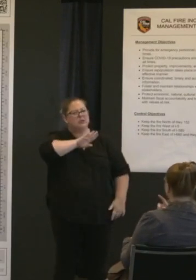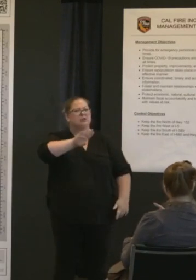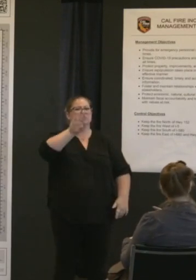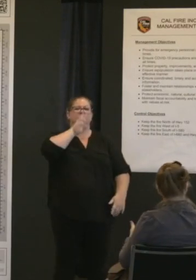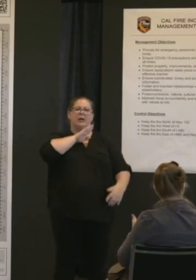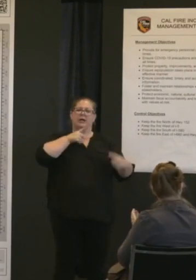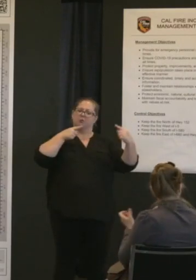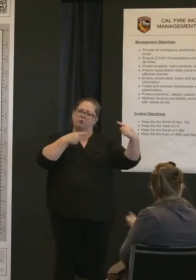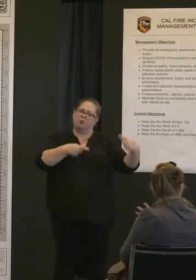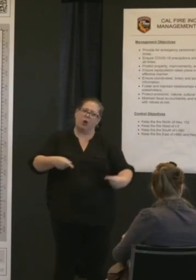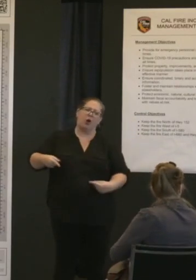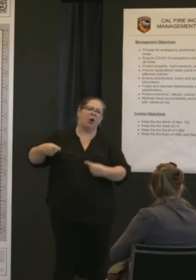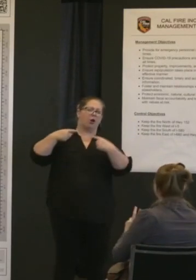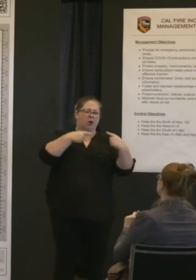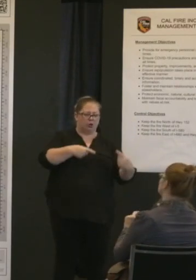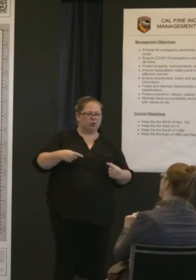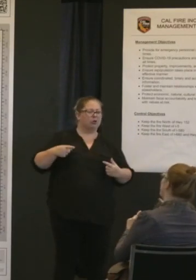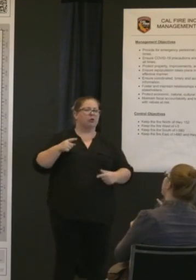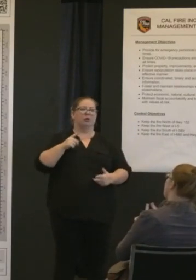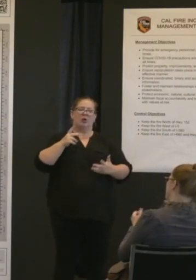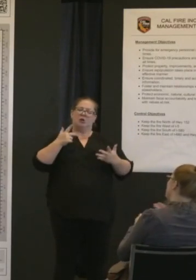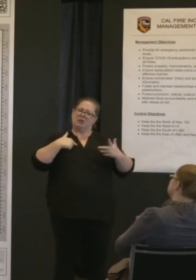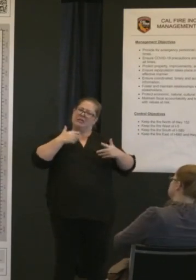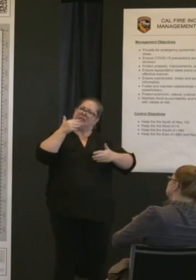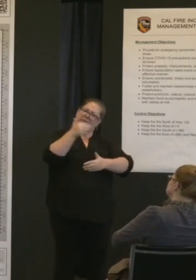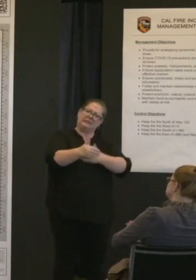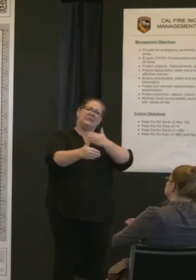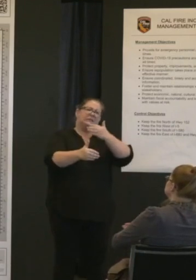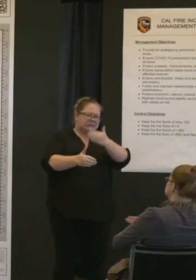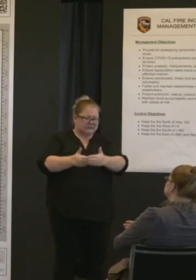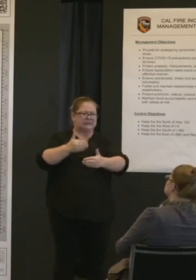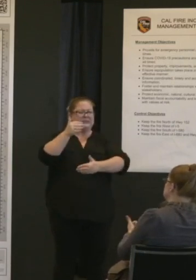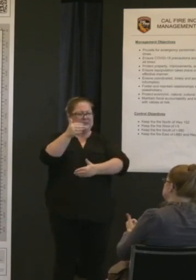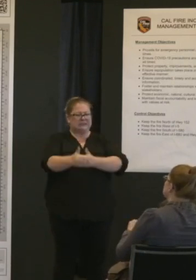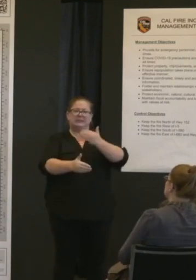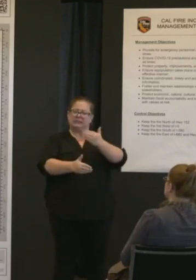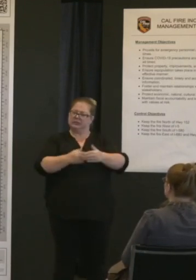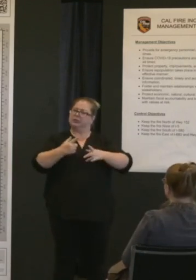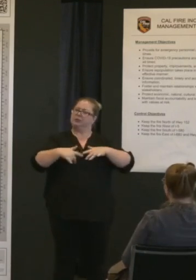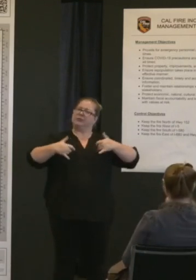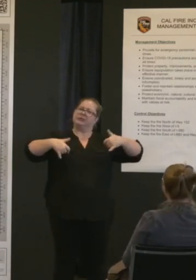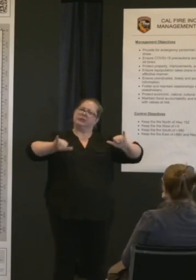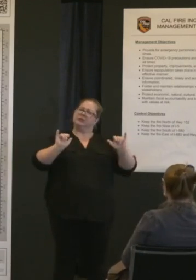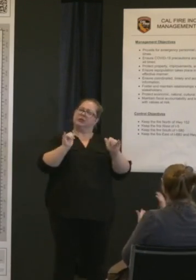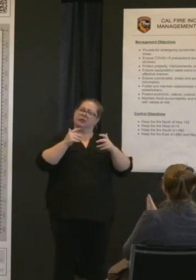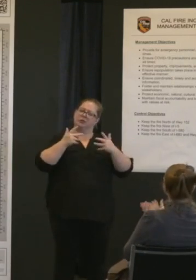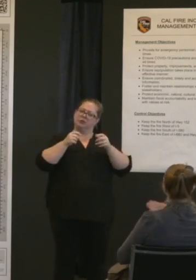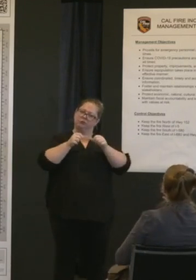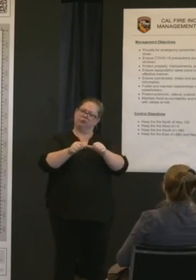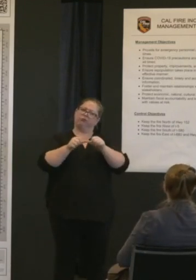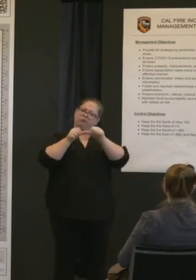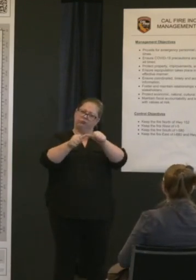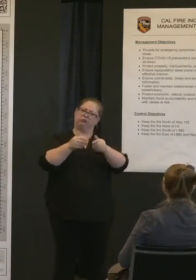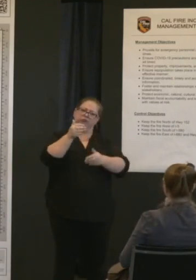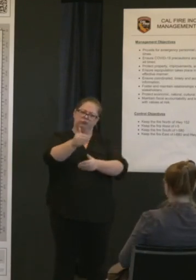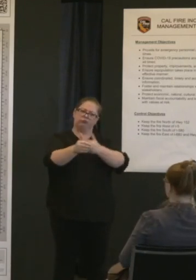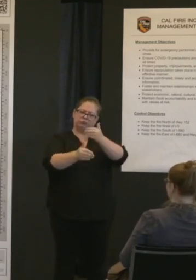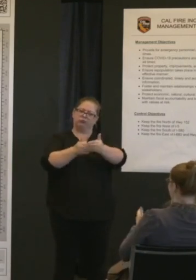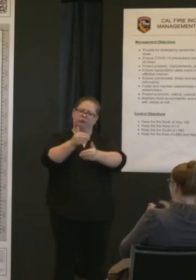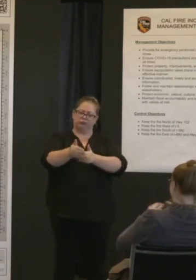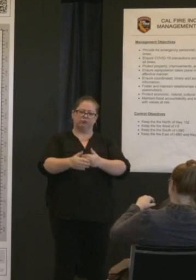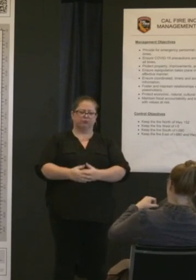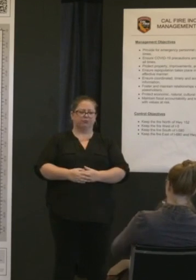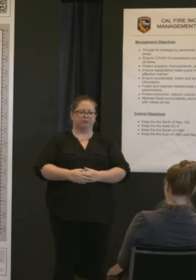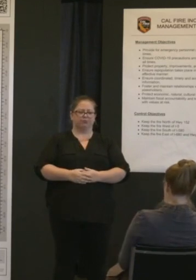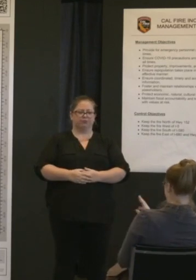significant progress. And we still are gaining ground every day. And as you can see, the black line around that